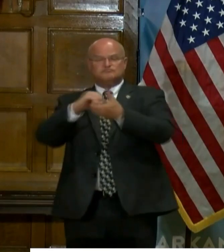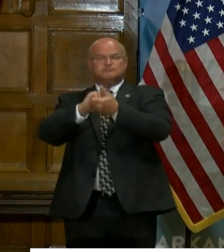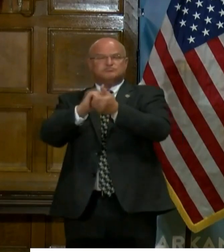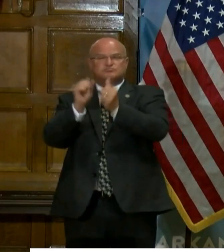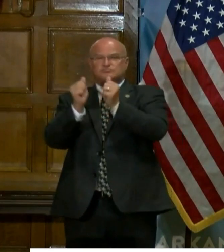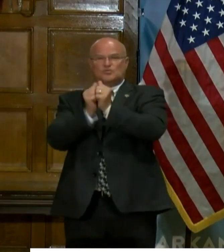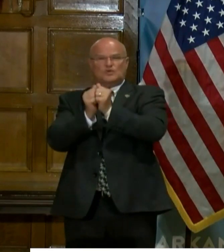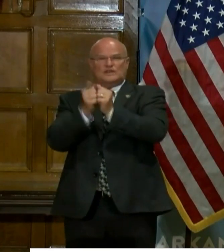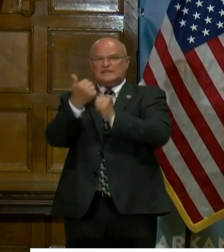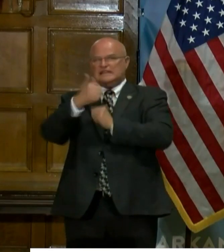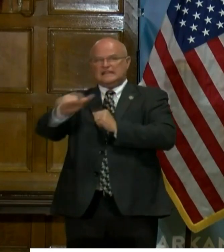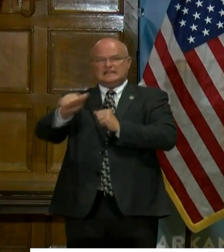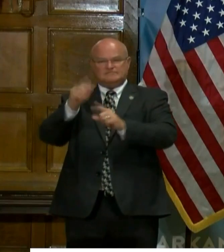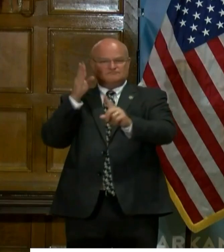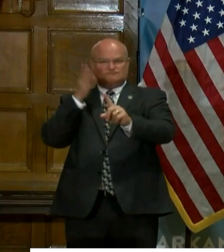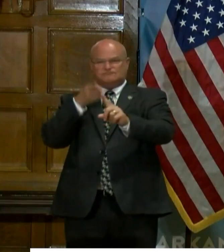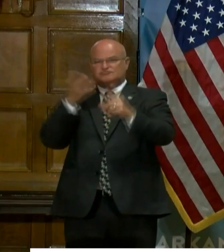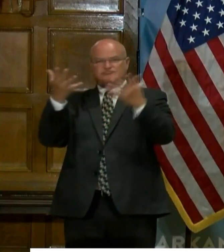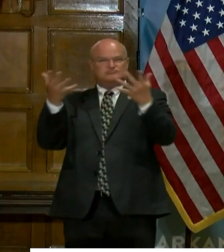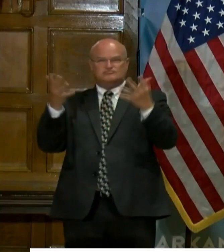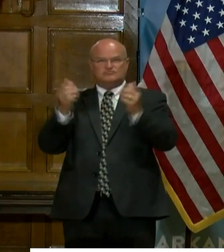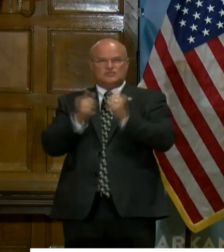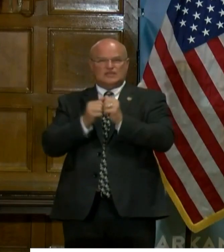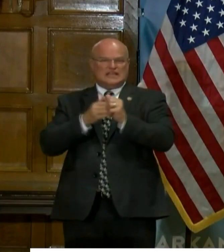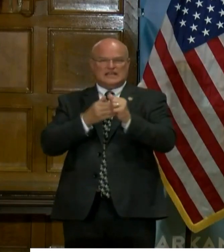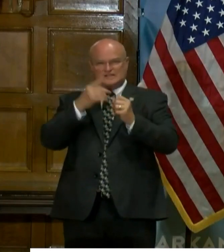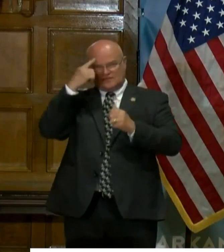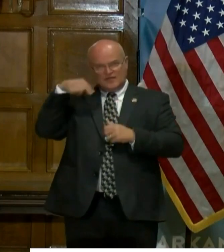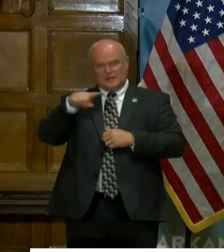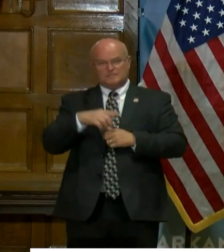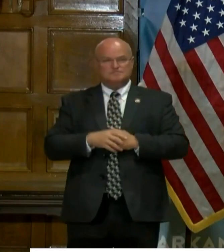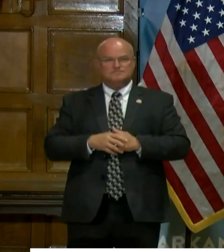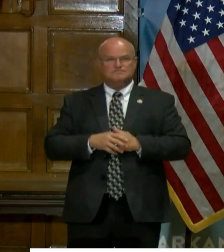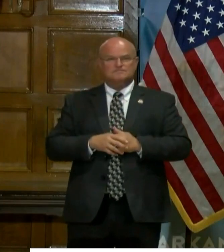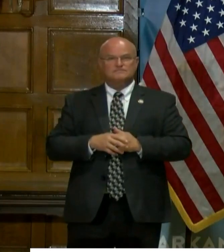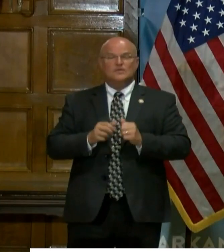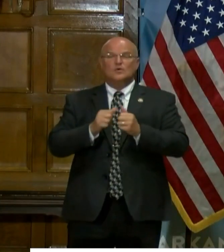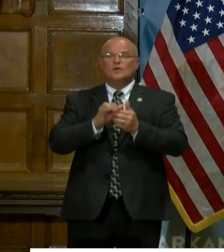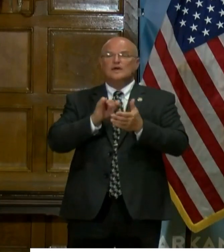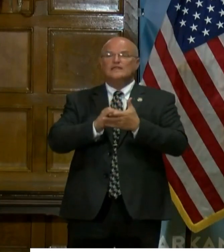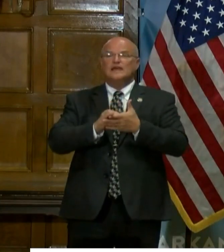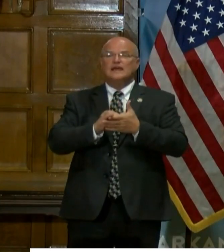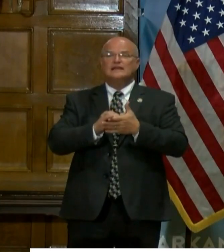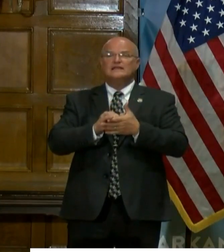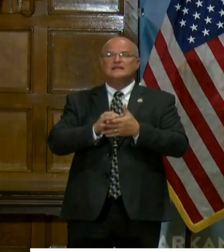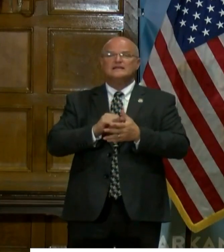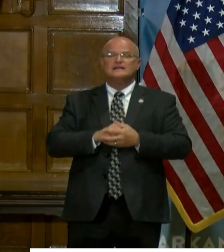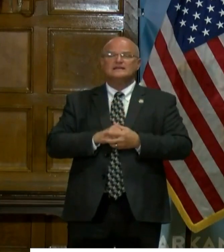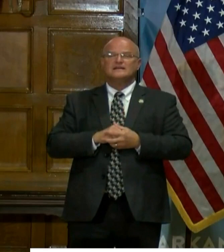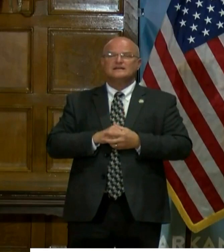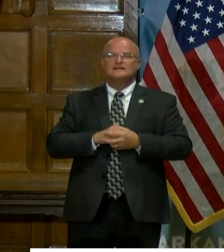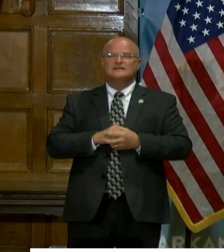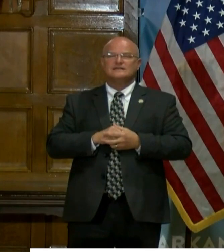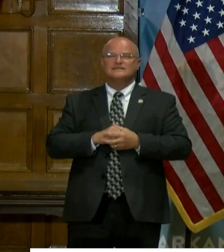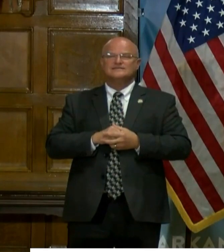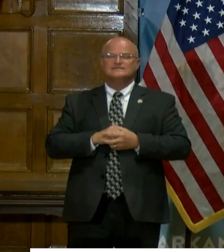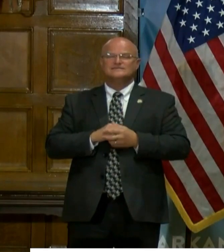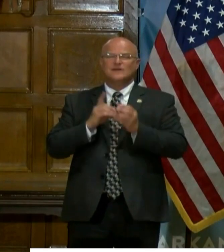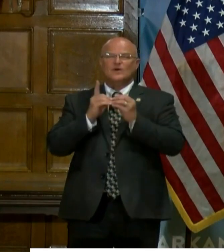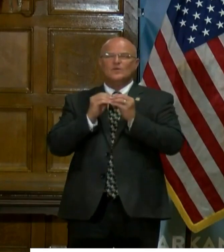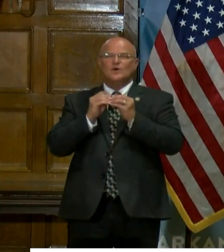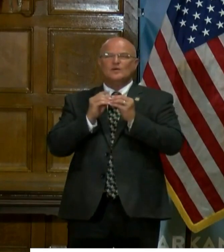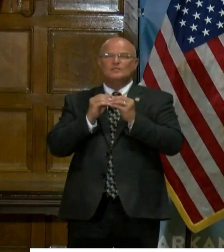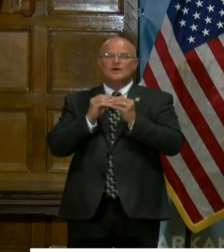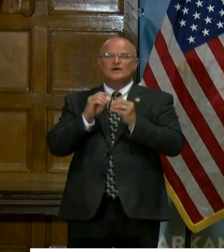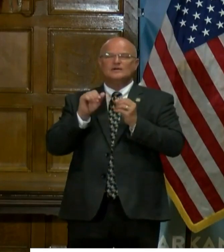in any directives or any additional guidance for them. With that, Governor, one more from online here, if you don't mind. This is